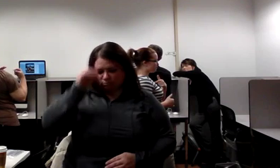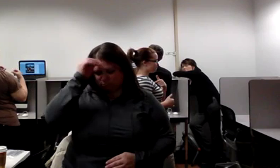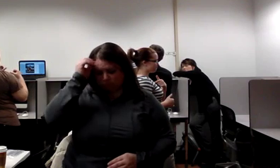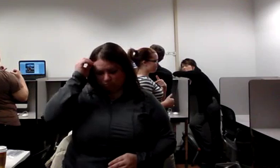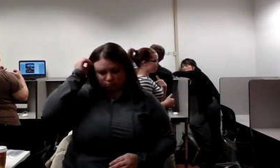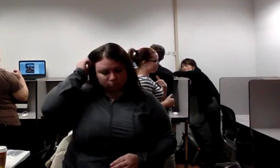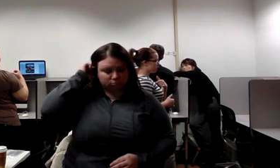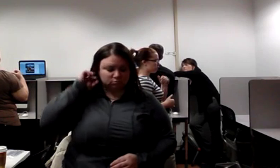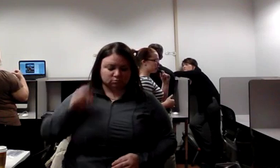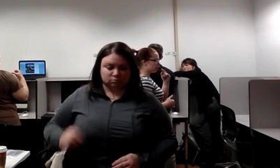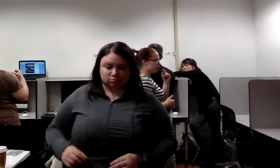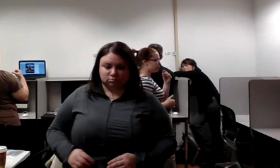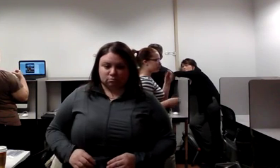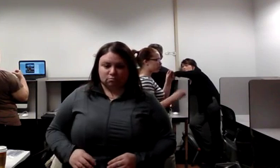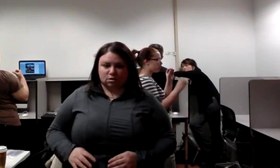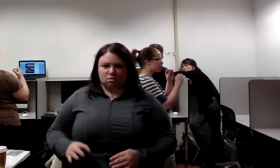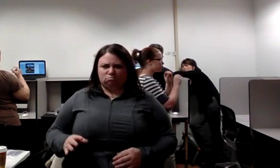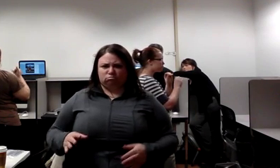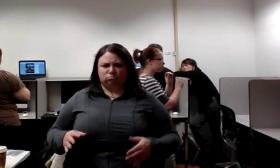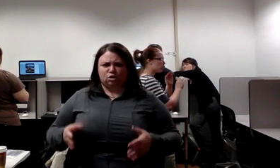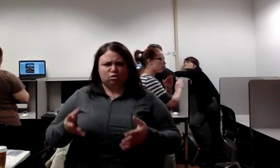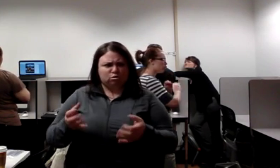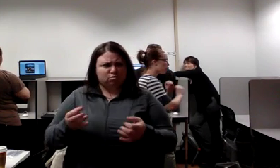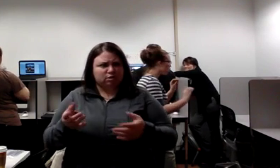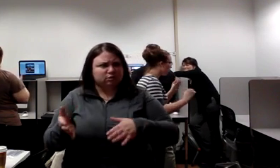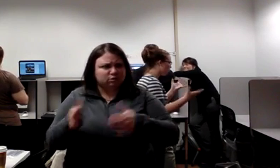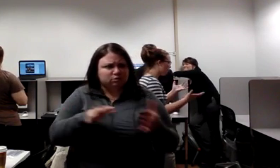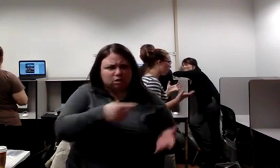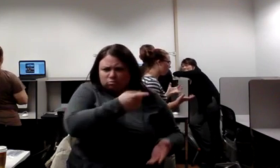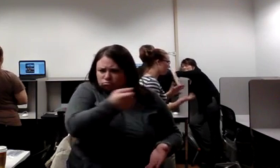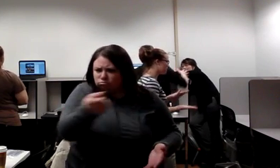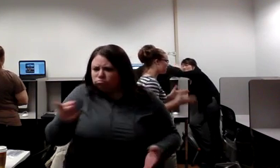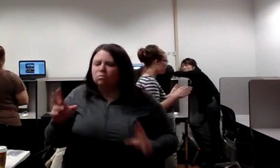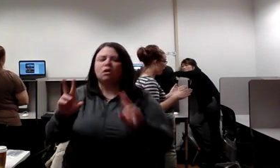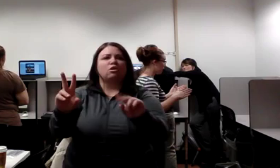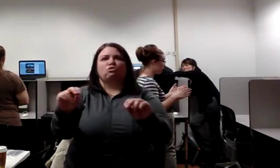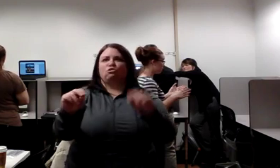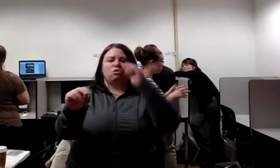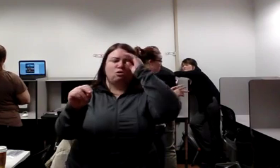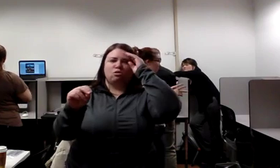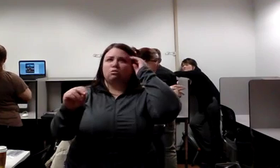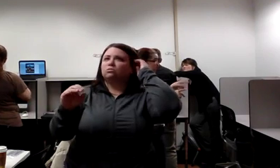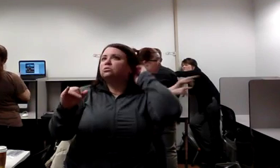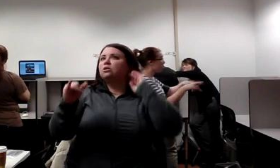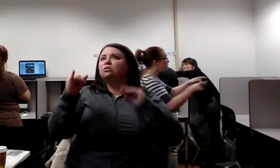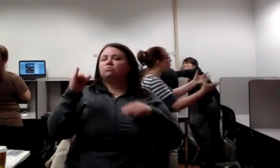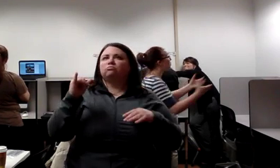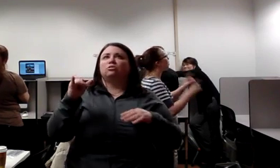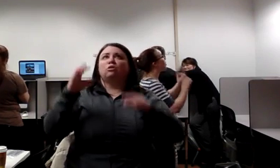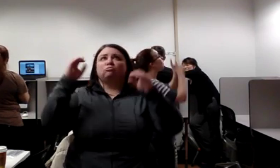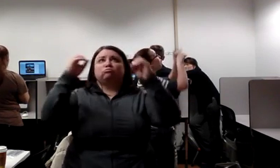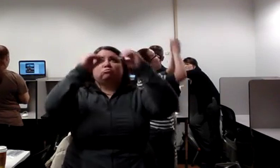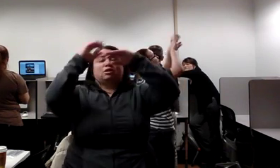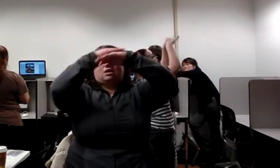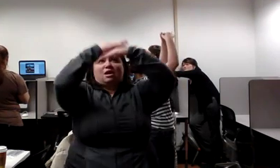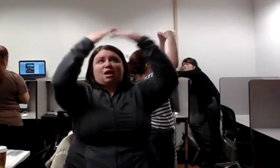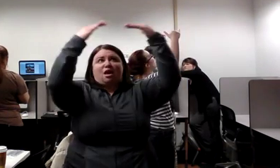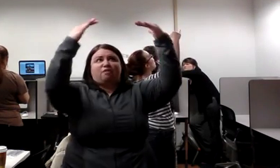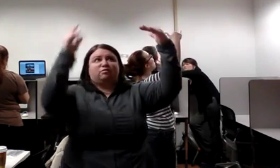No one wants to die. Even people who want to go to heaven don't want to die to get there. And yet,